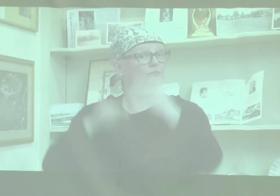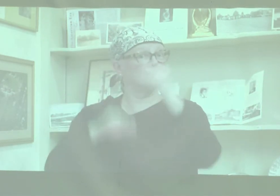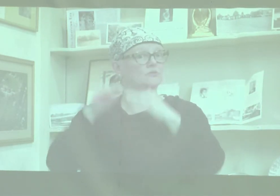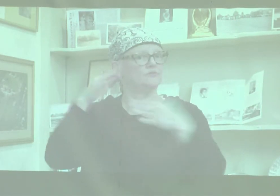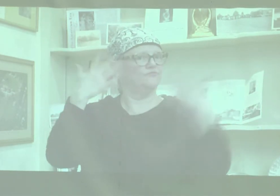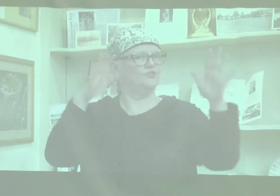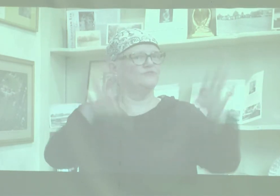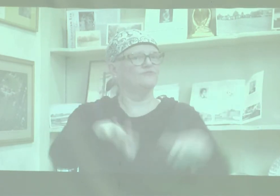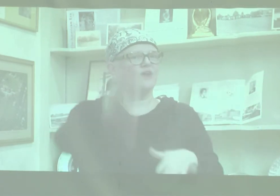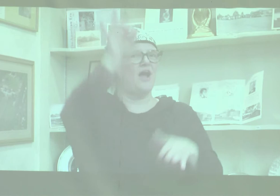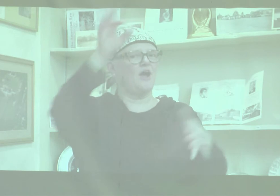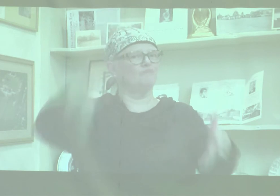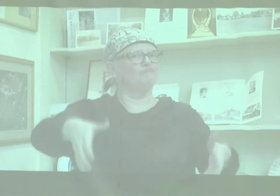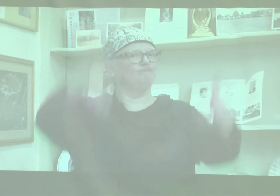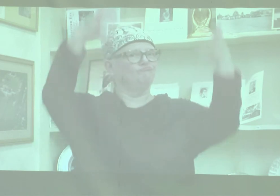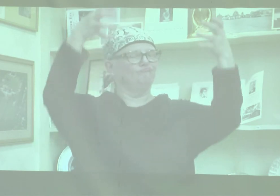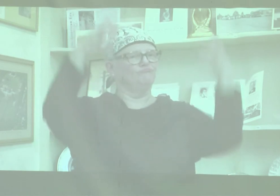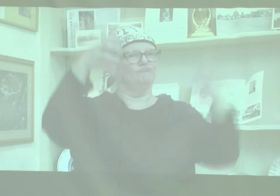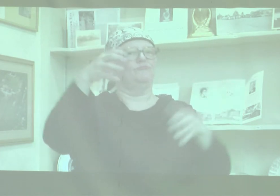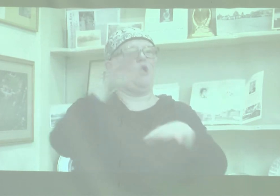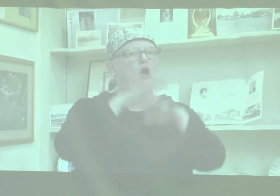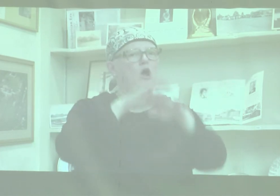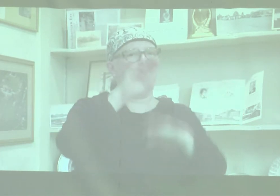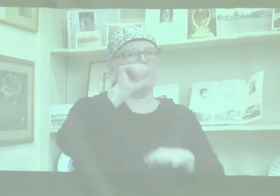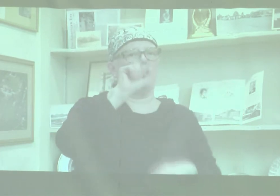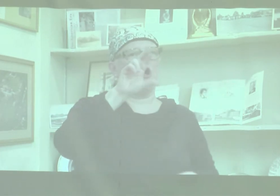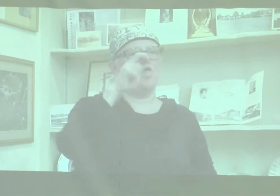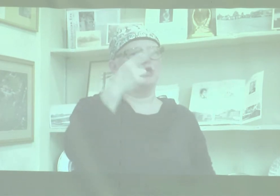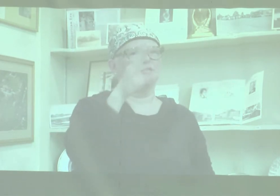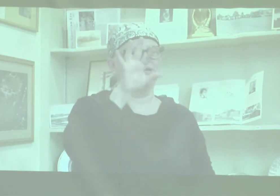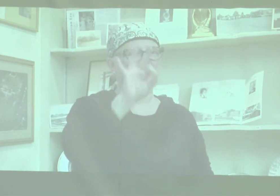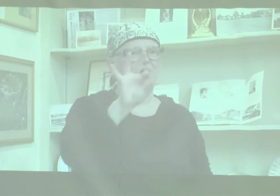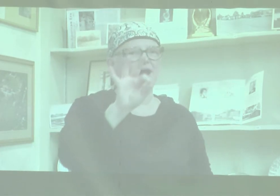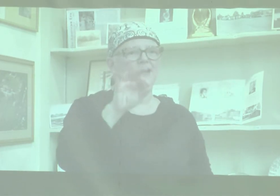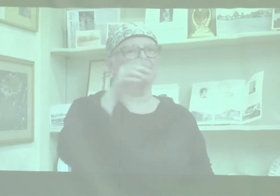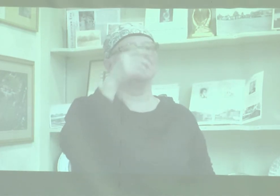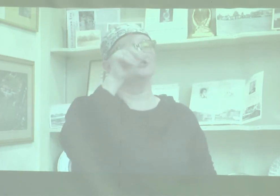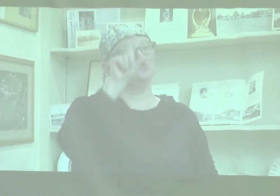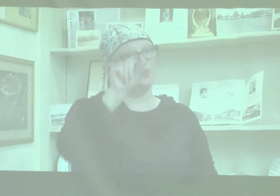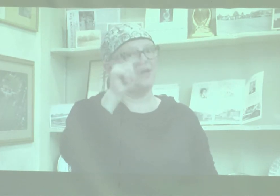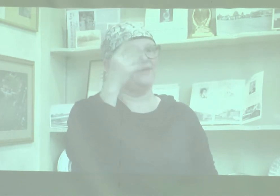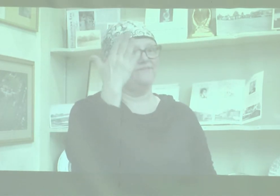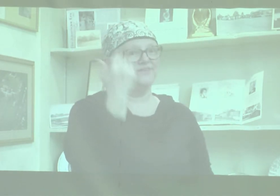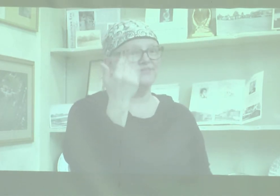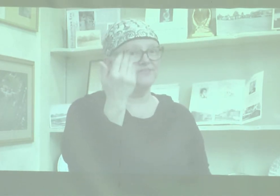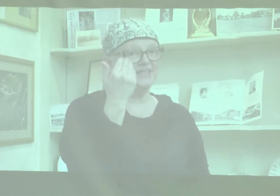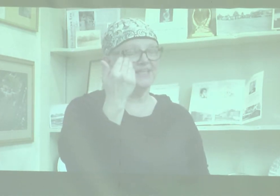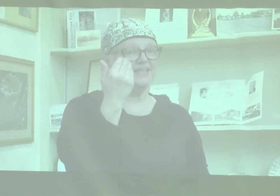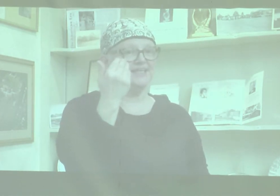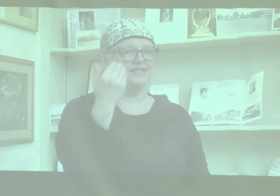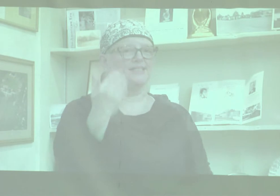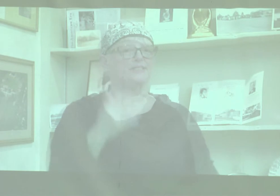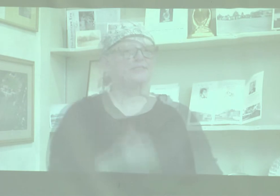There was something secret buried in the corner of Gallaudet Hall, and that was on March 9th